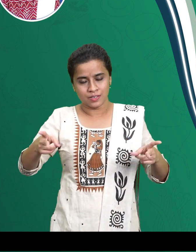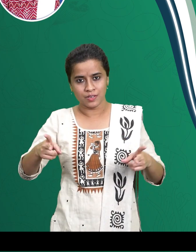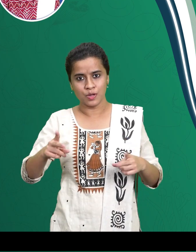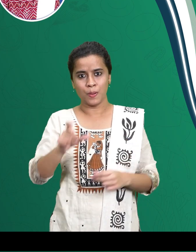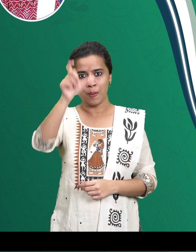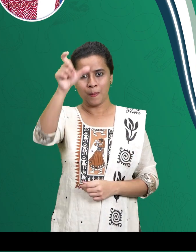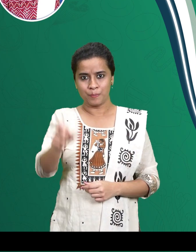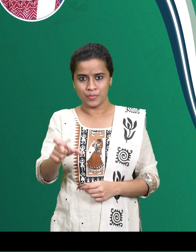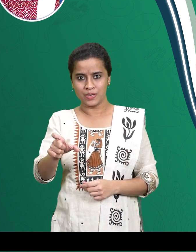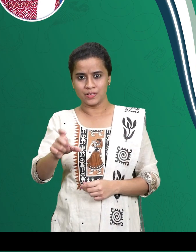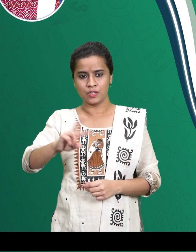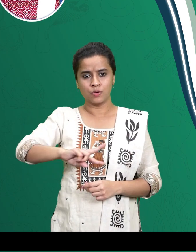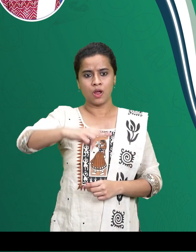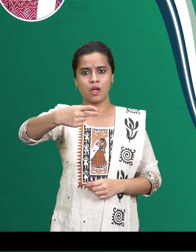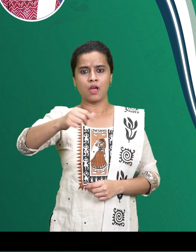person.